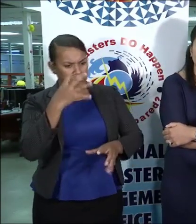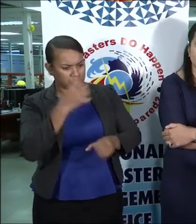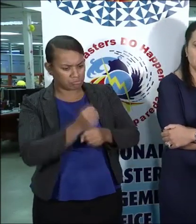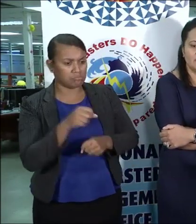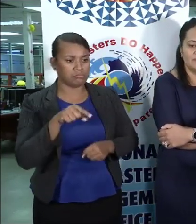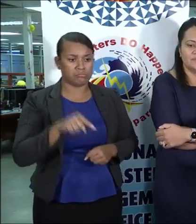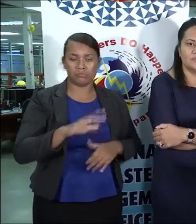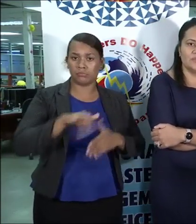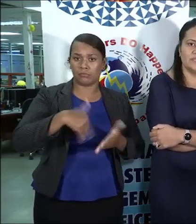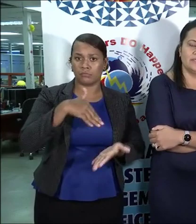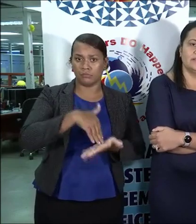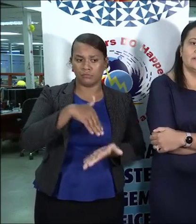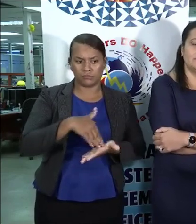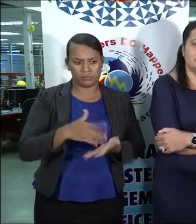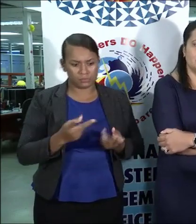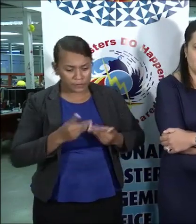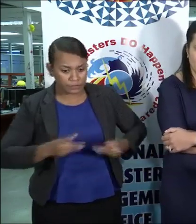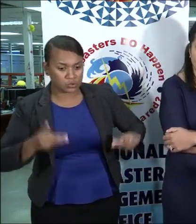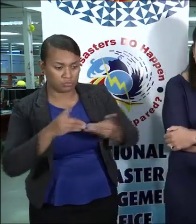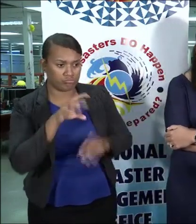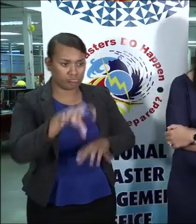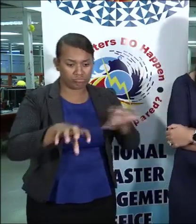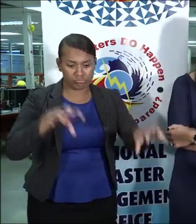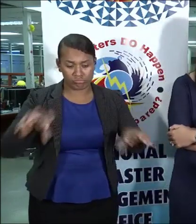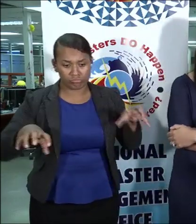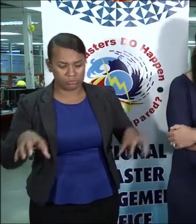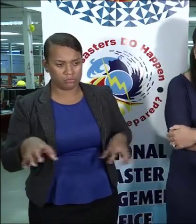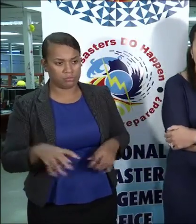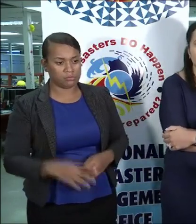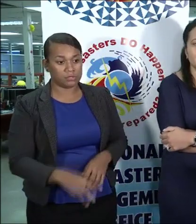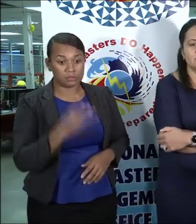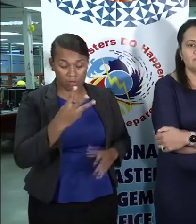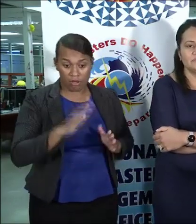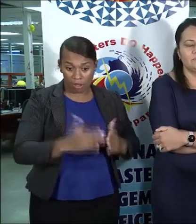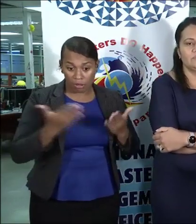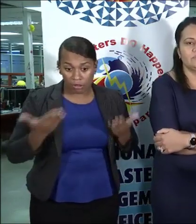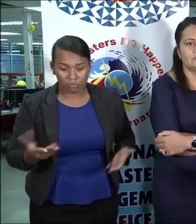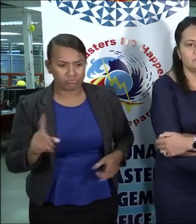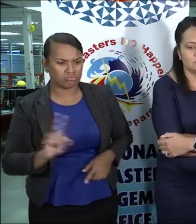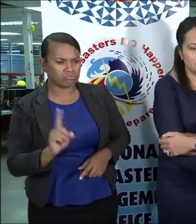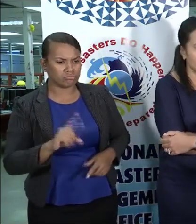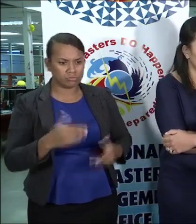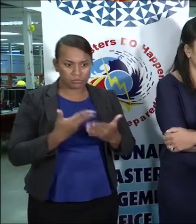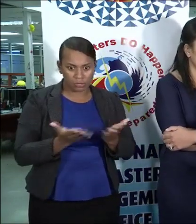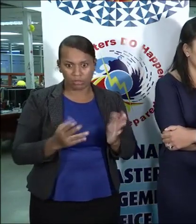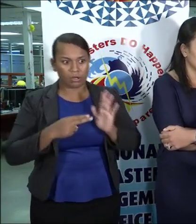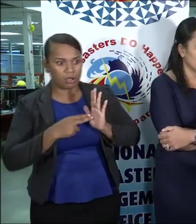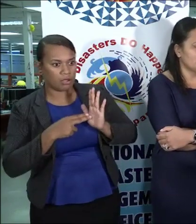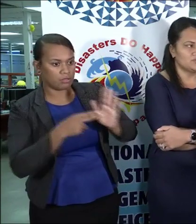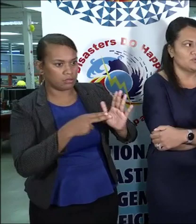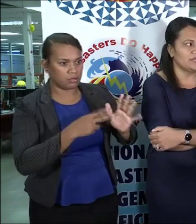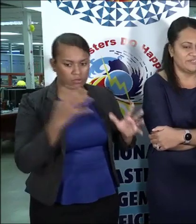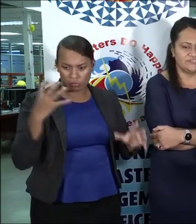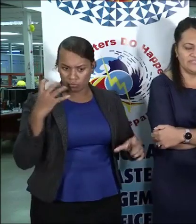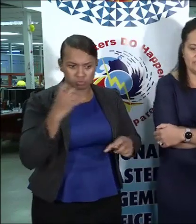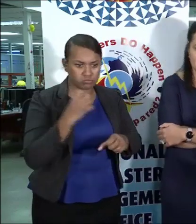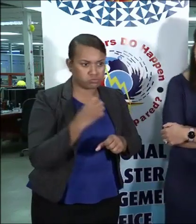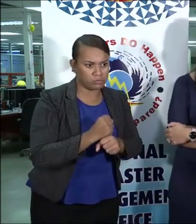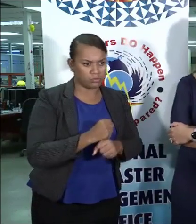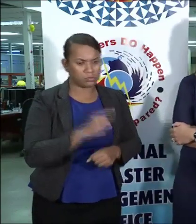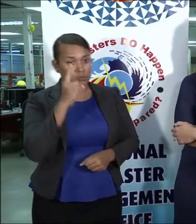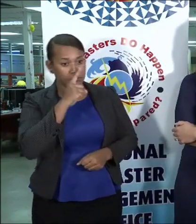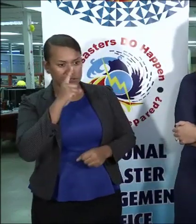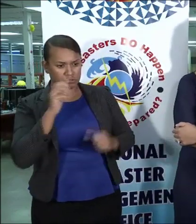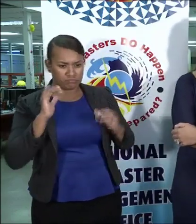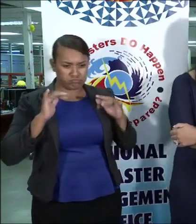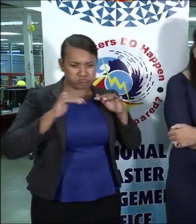Central Division, 3 have now been activated in the Northern Division, bringing the total number of evacuees to